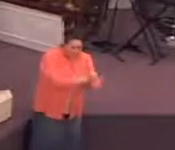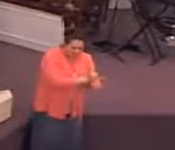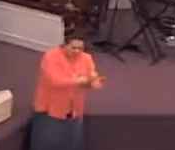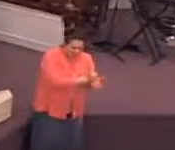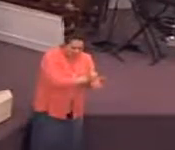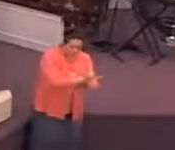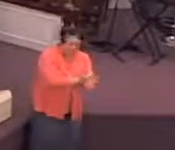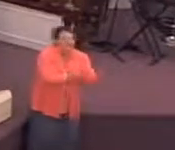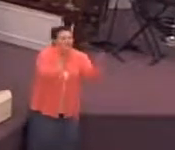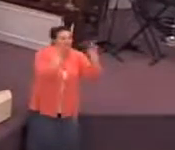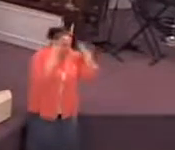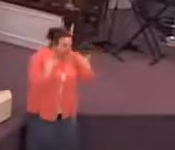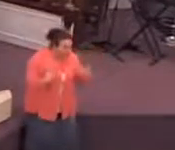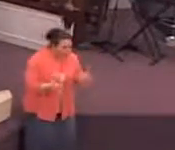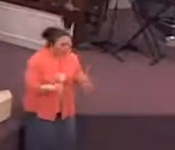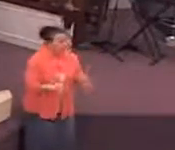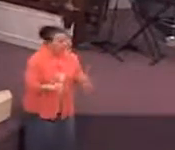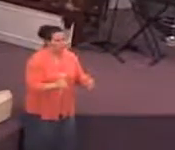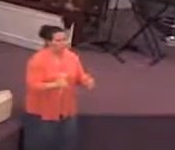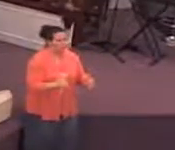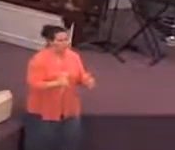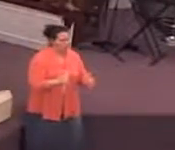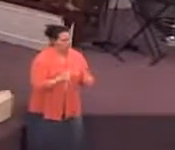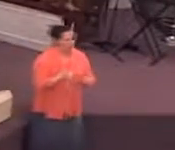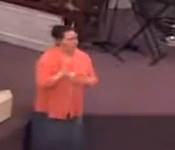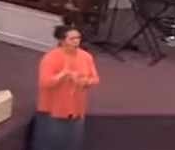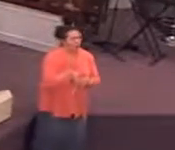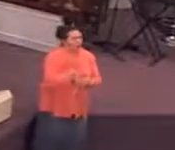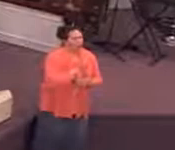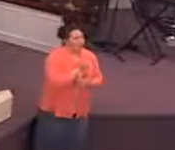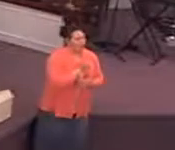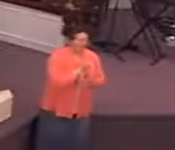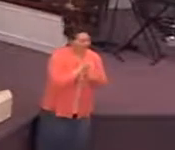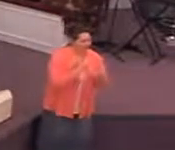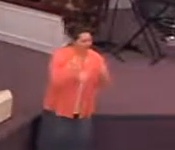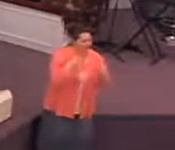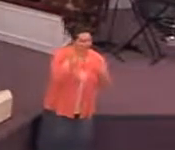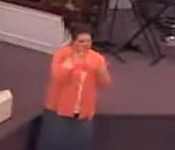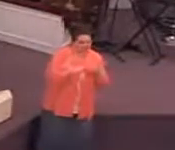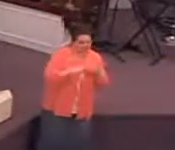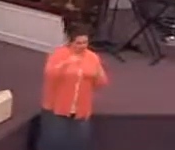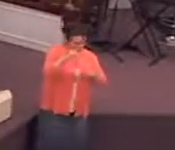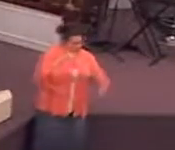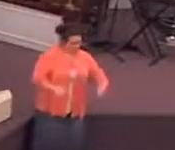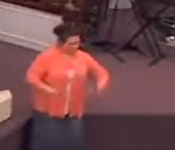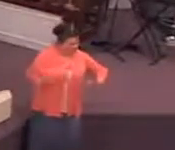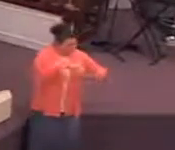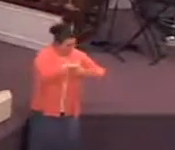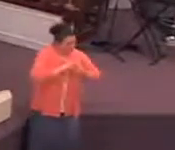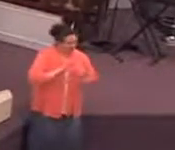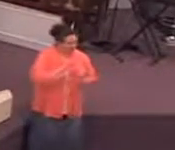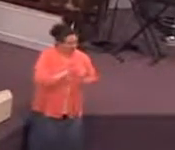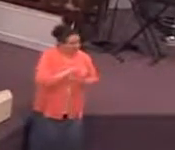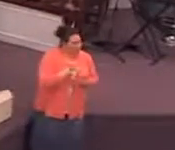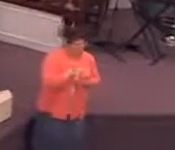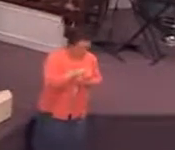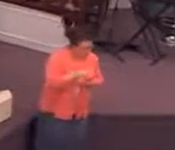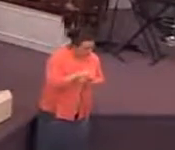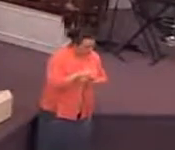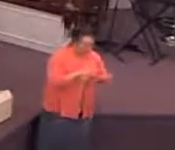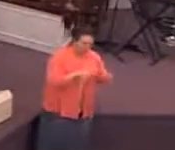our souls and we have been infused by His Spirit. Amen. We don't have to worry, but we do have an obligation